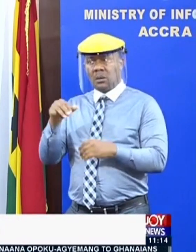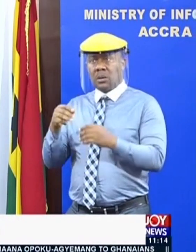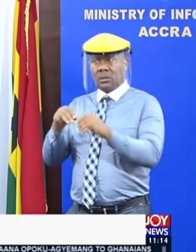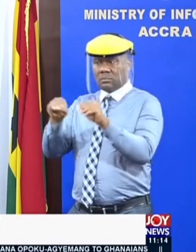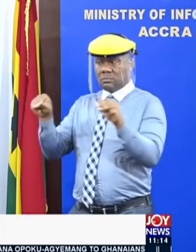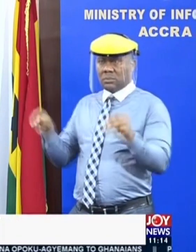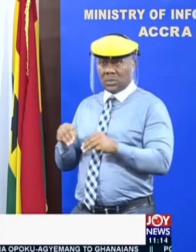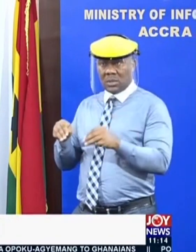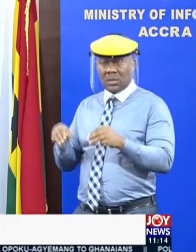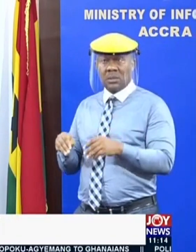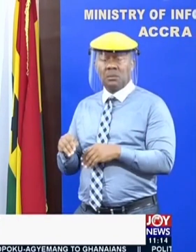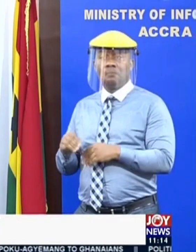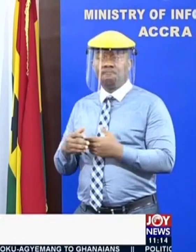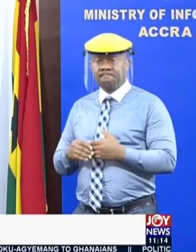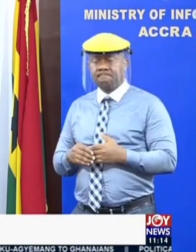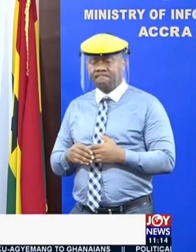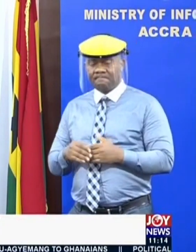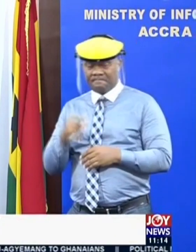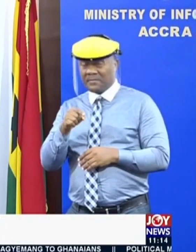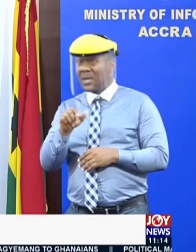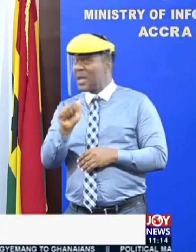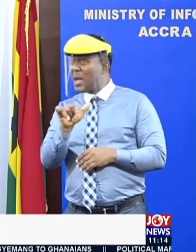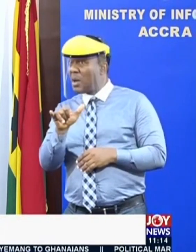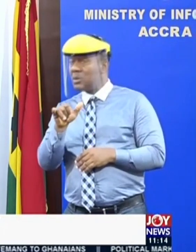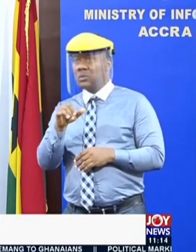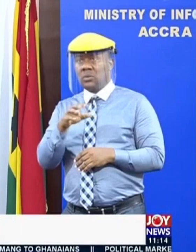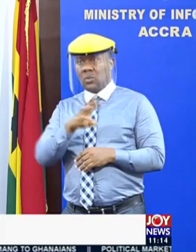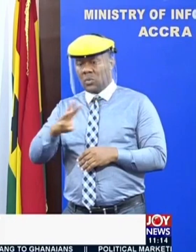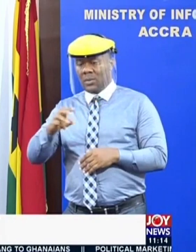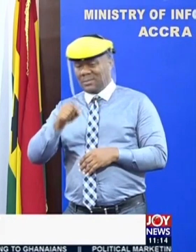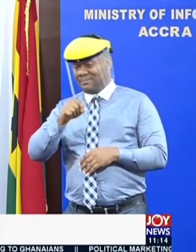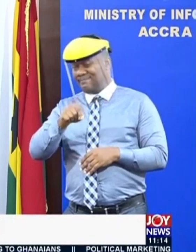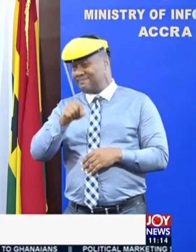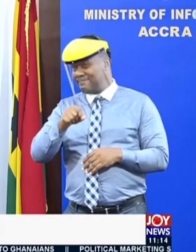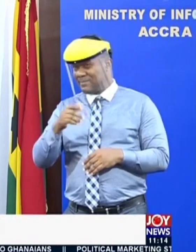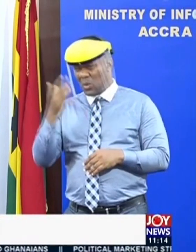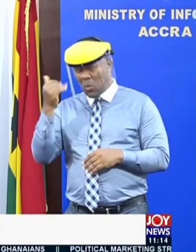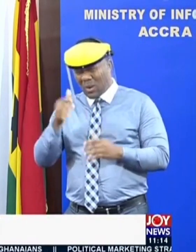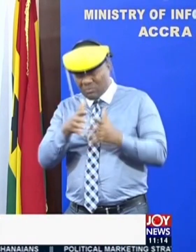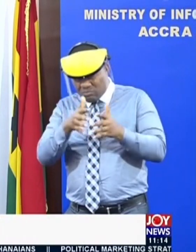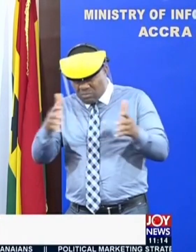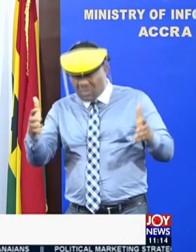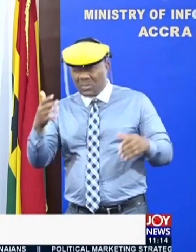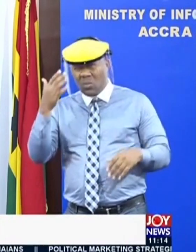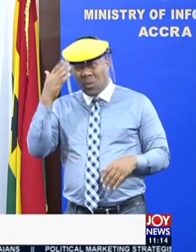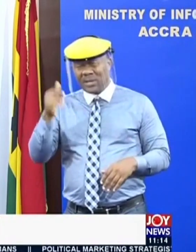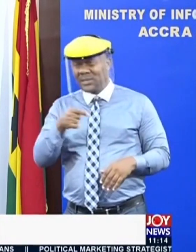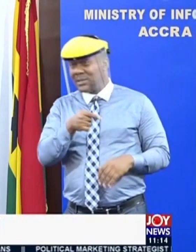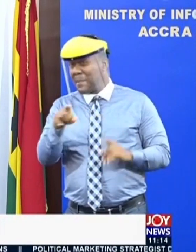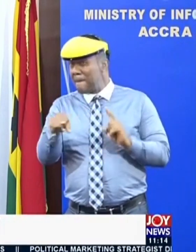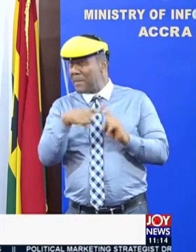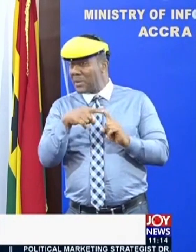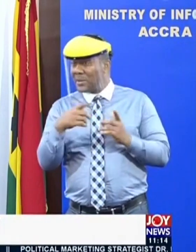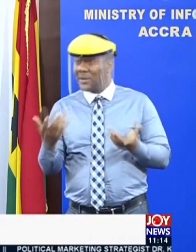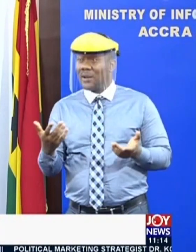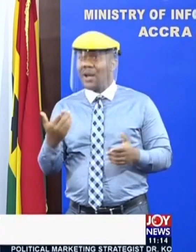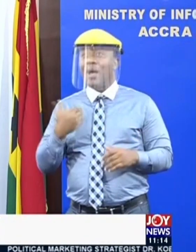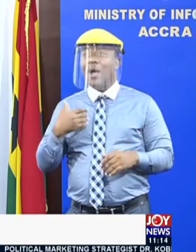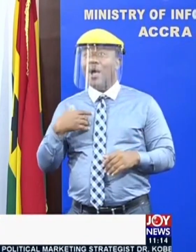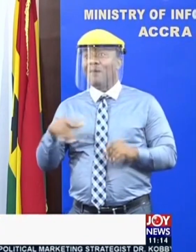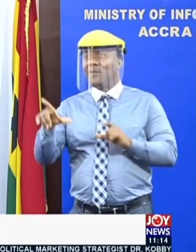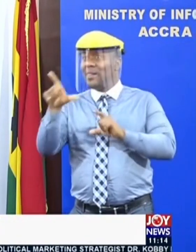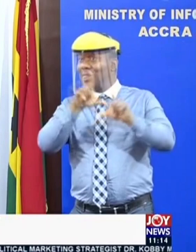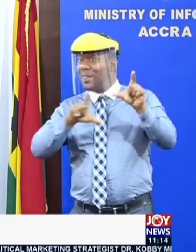Let me explain Ayawaso West. Ayawaso West is reporting labs that works there, and so they